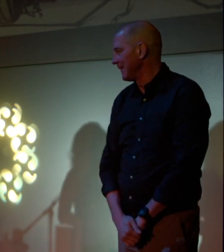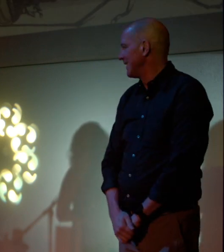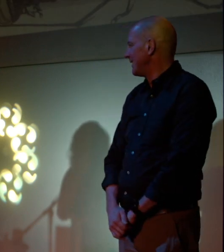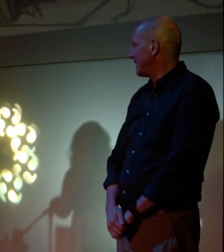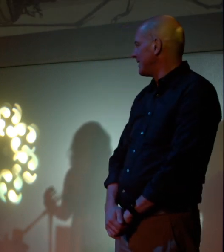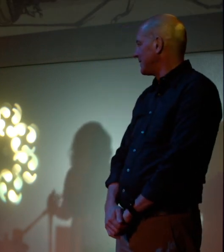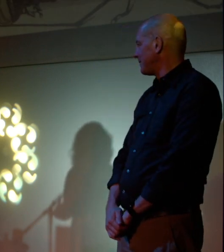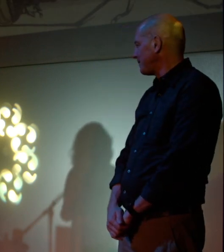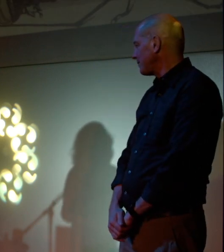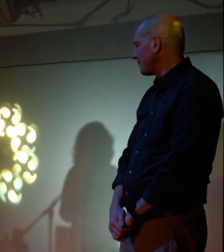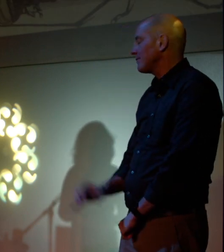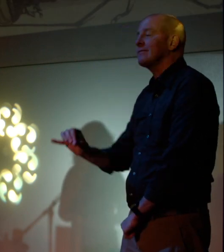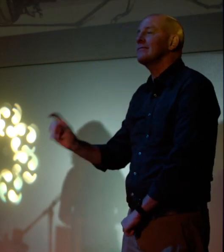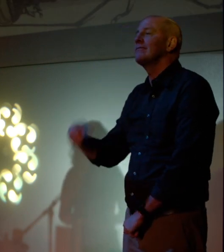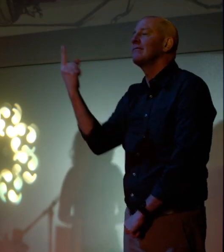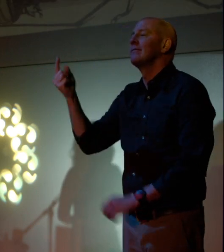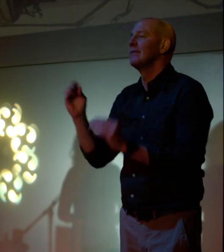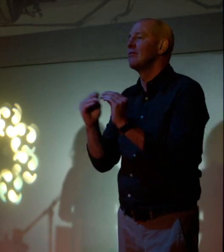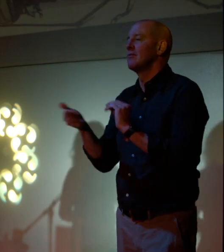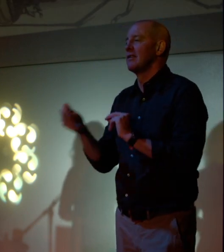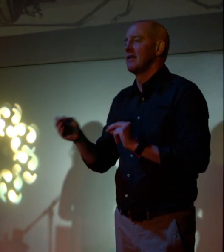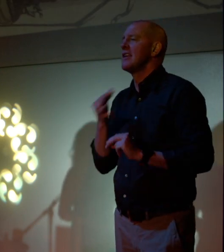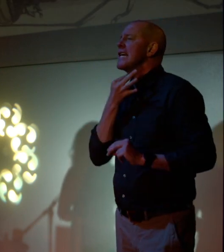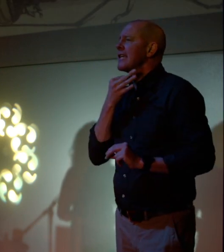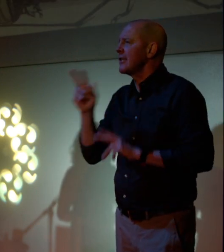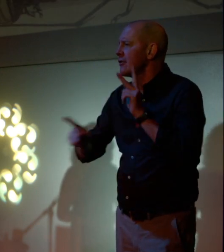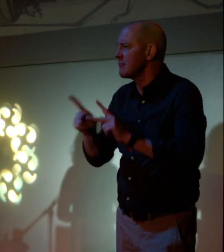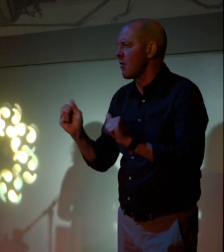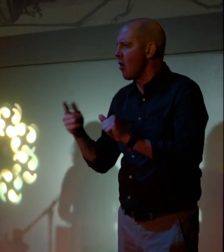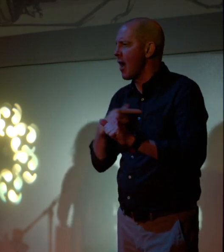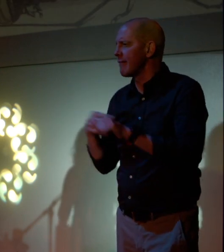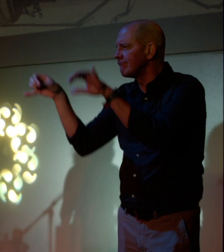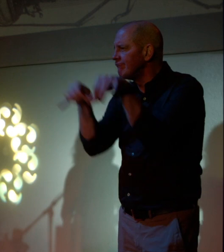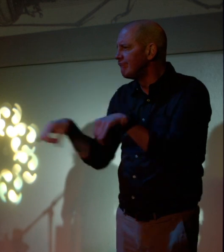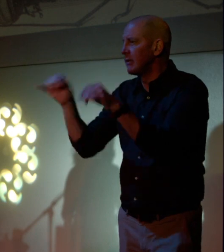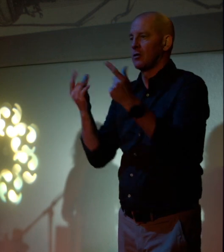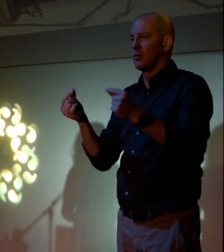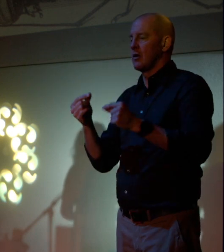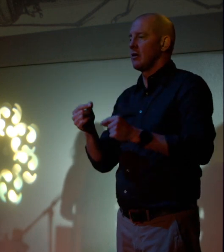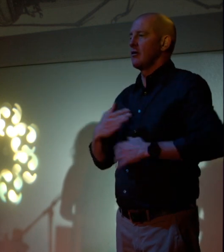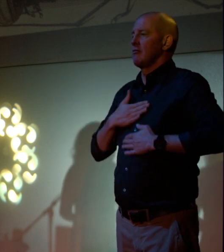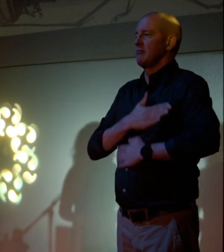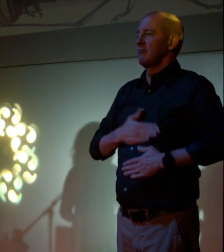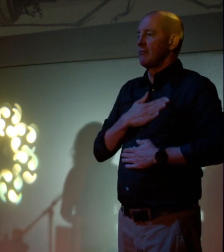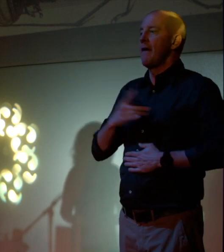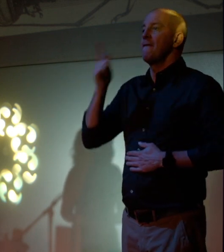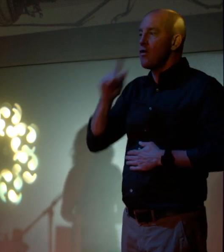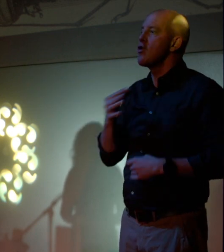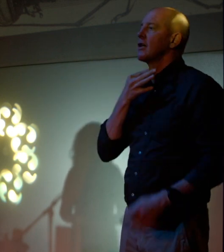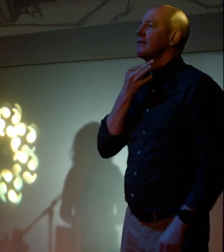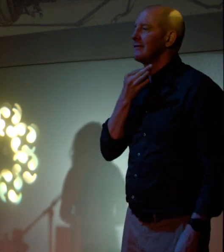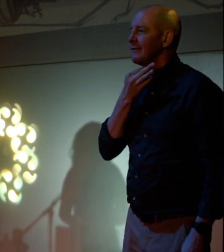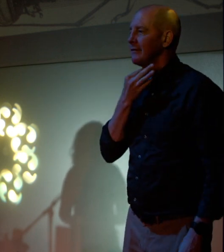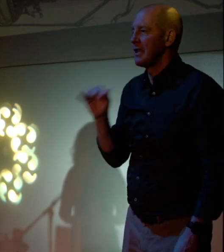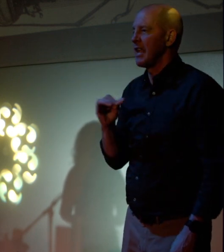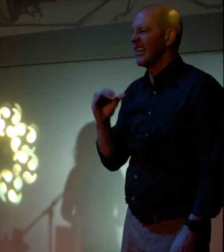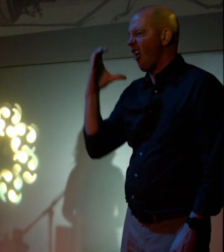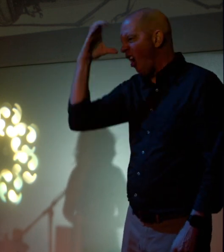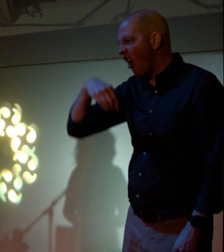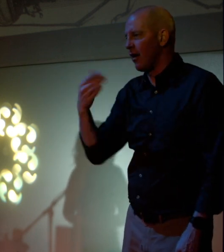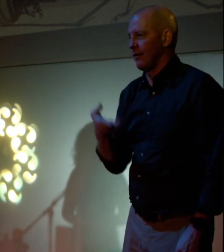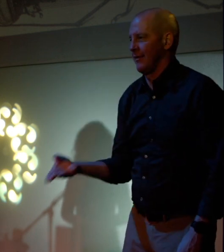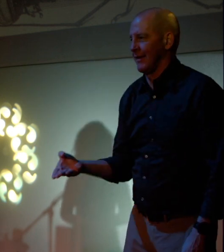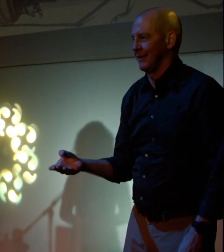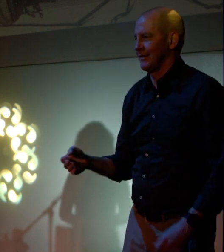And then finally, there is one other thing that curious people seem to share, and that is an appreciation of curiosities, as in odd objects